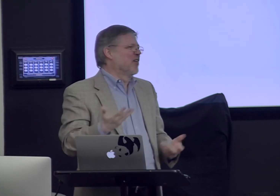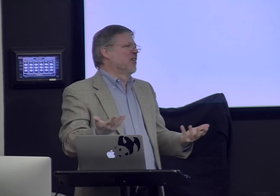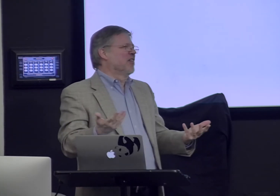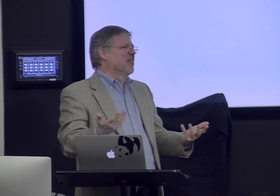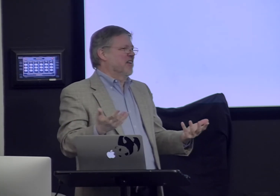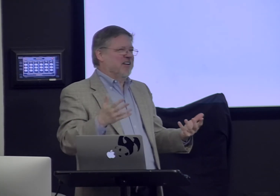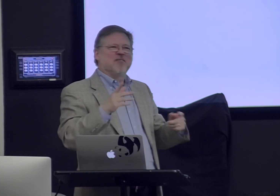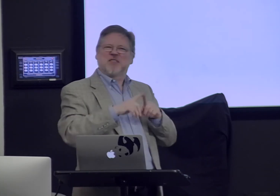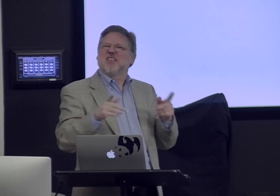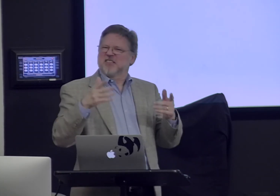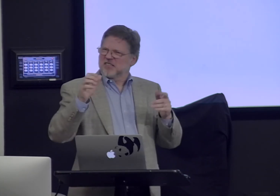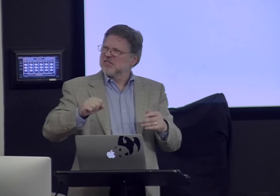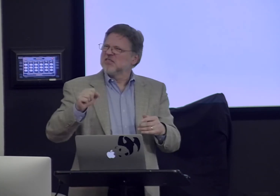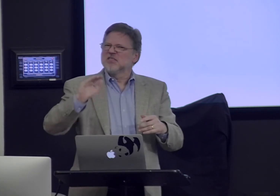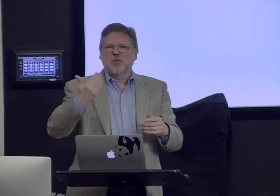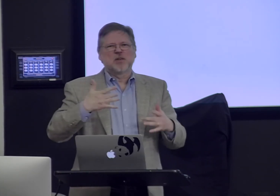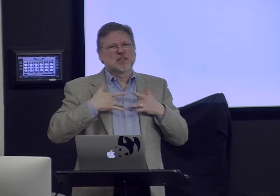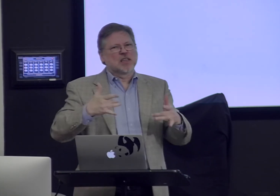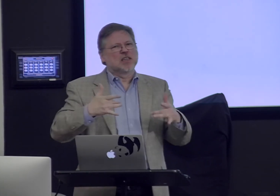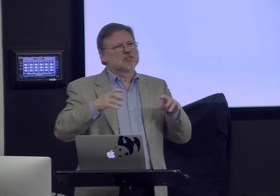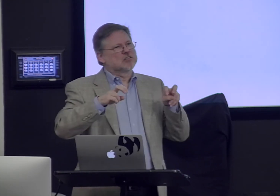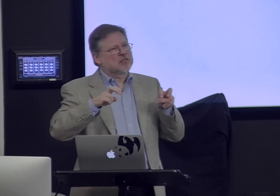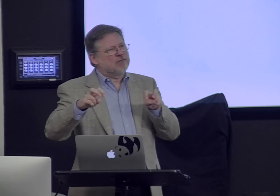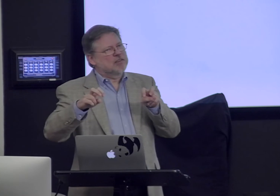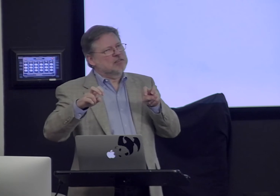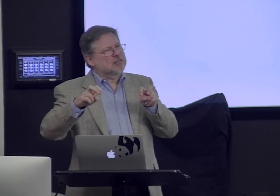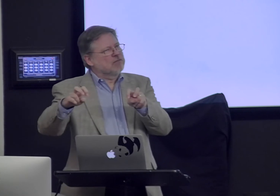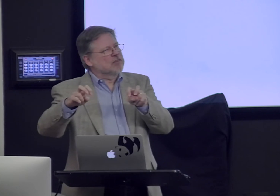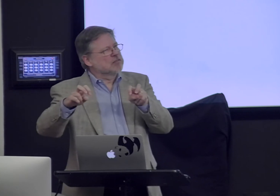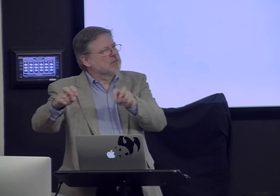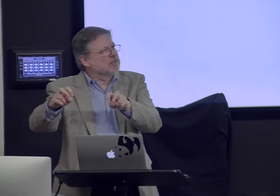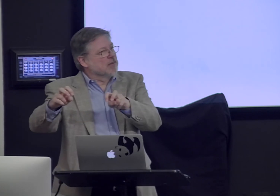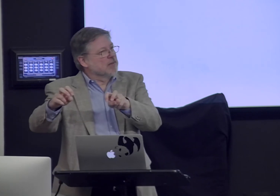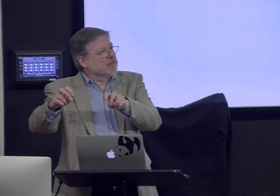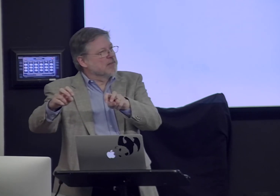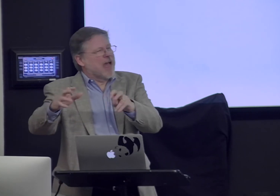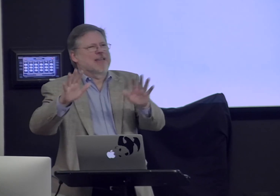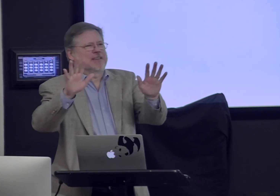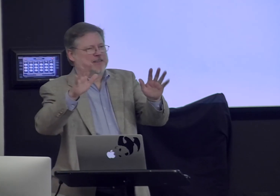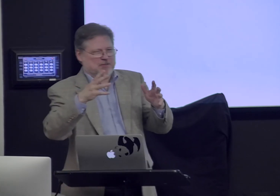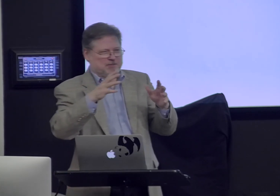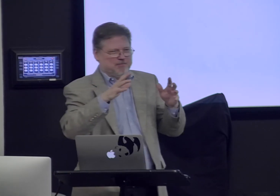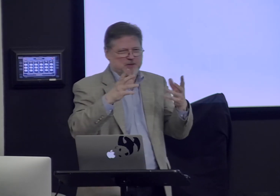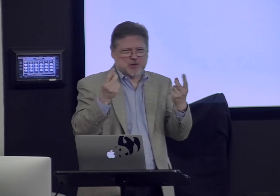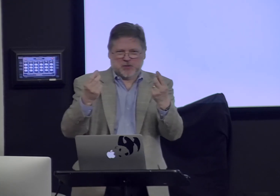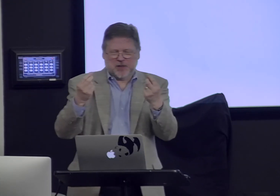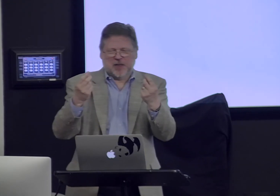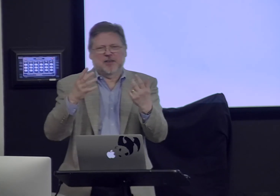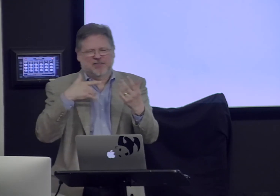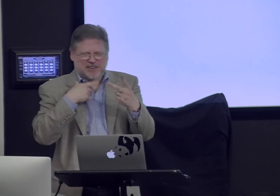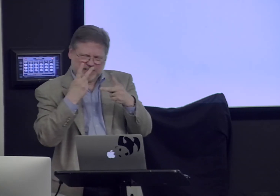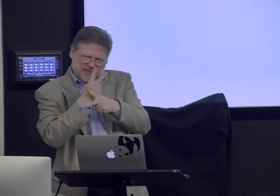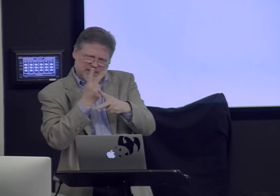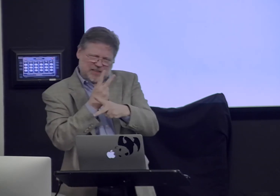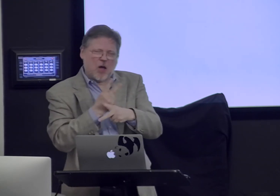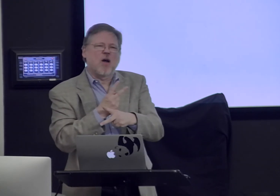what Higgins did in his dictionary even 100 years ago, where he had this one-to-one correspondence between words and signs. But we